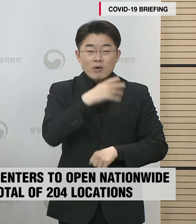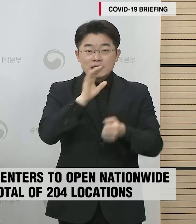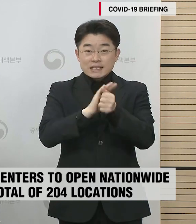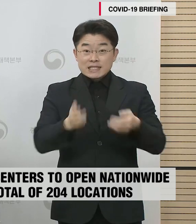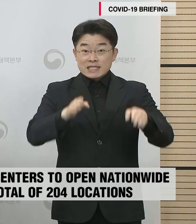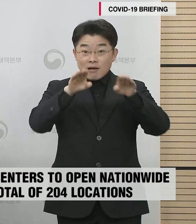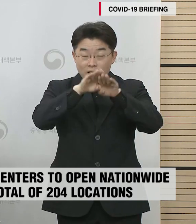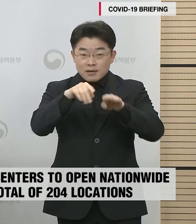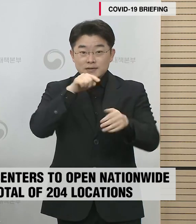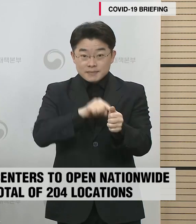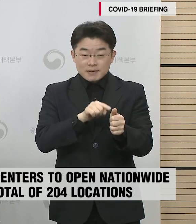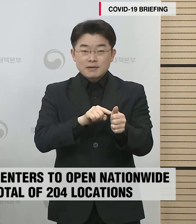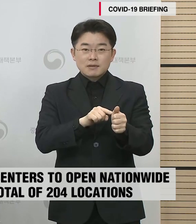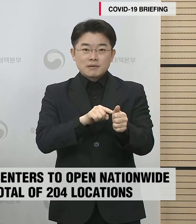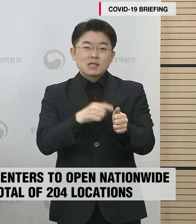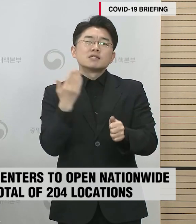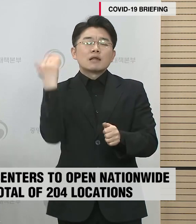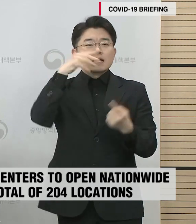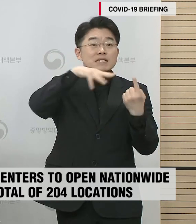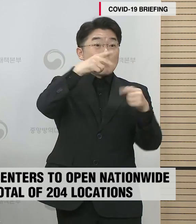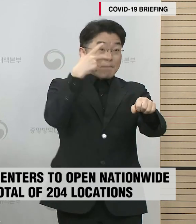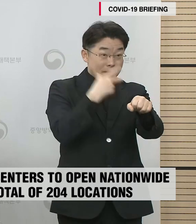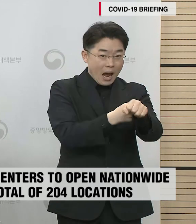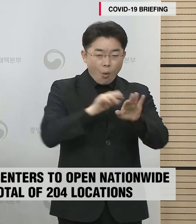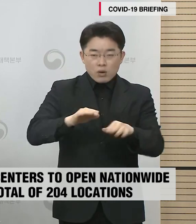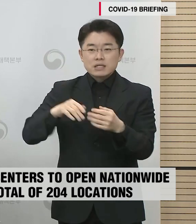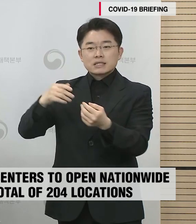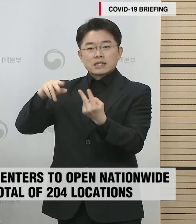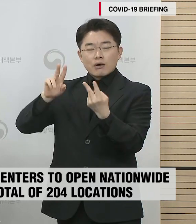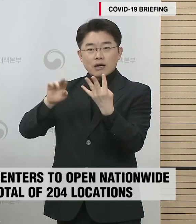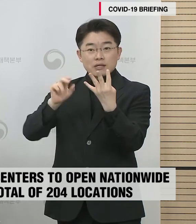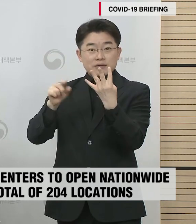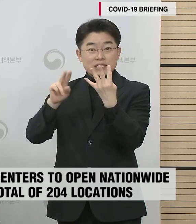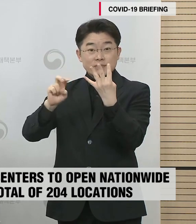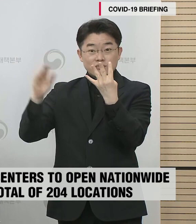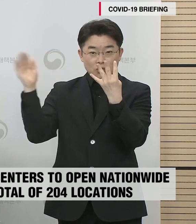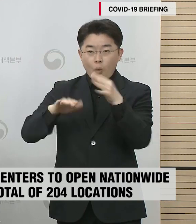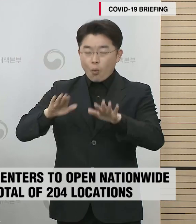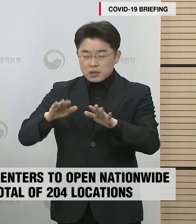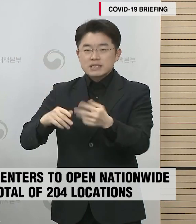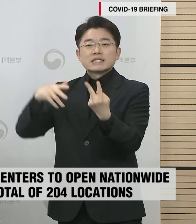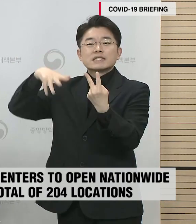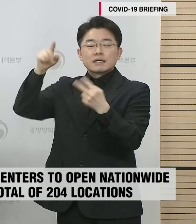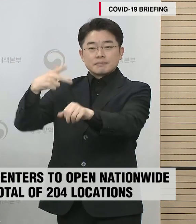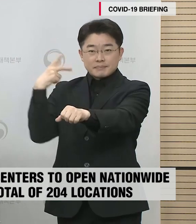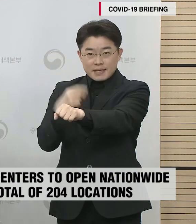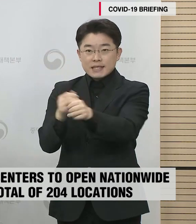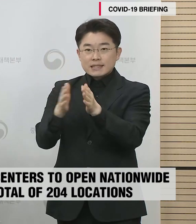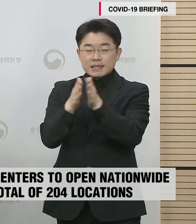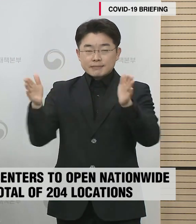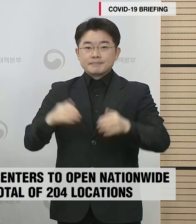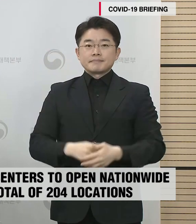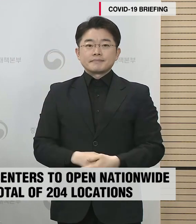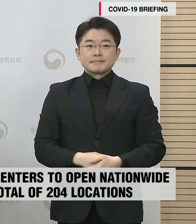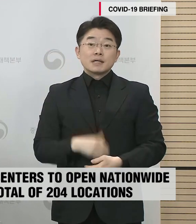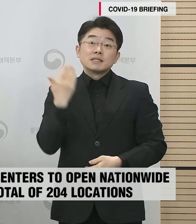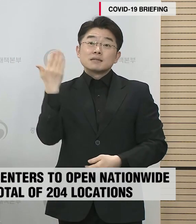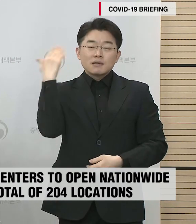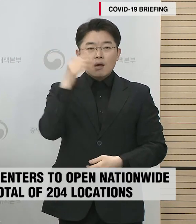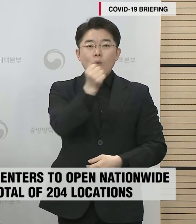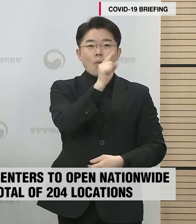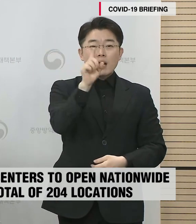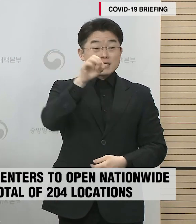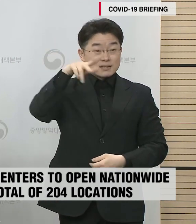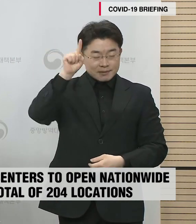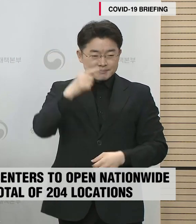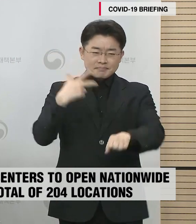out additional vaccine doses, the second doses, that is, for people aged over the age of 75. And these include the